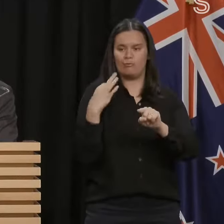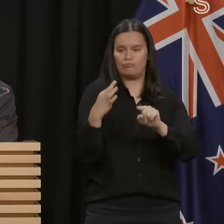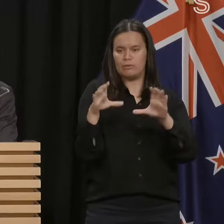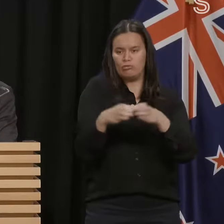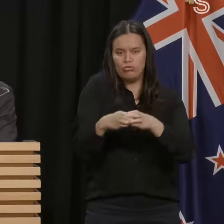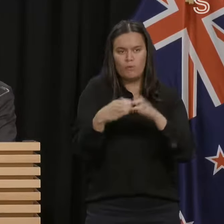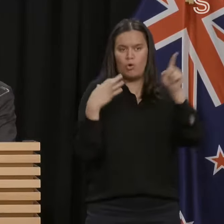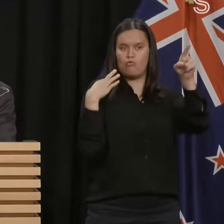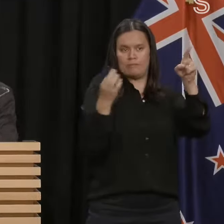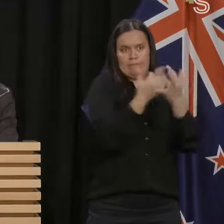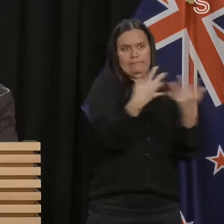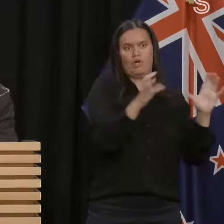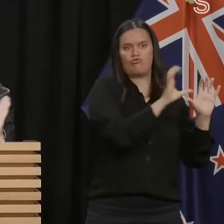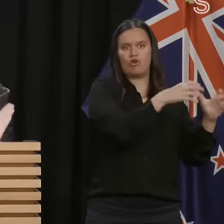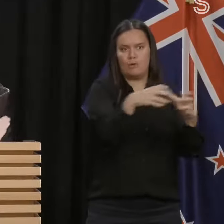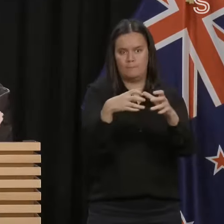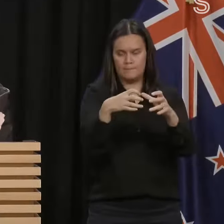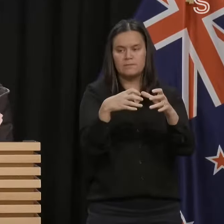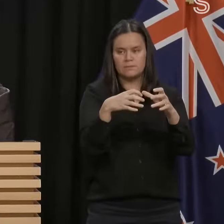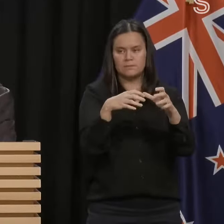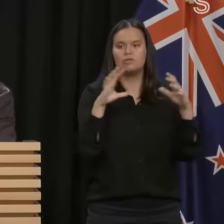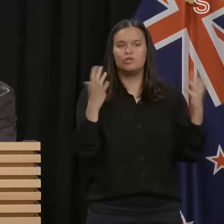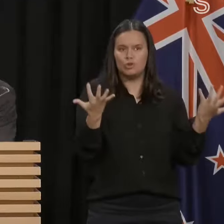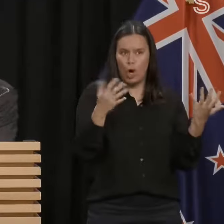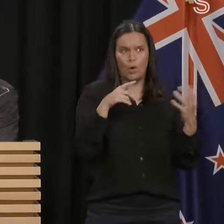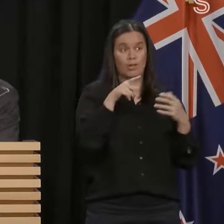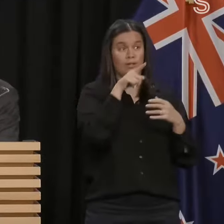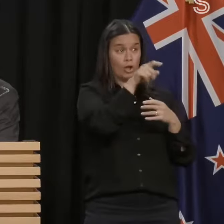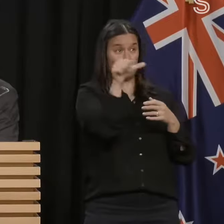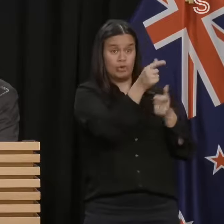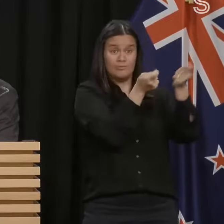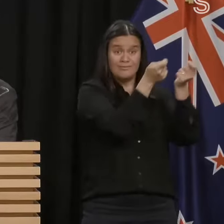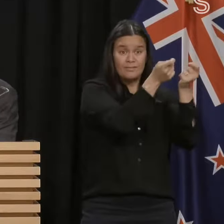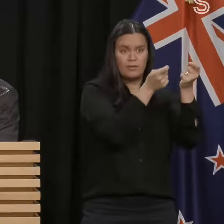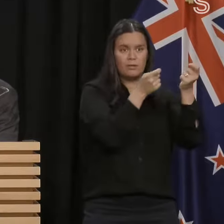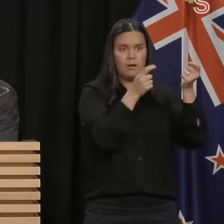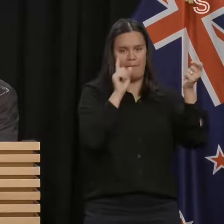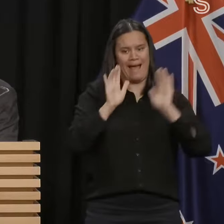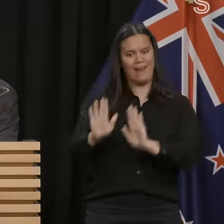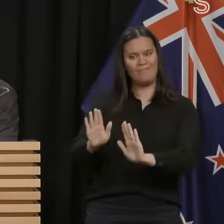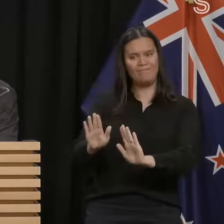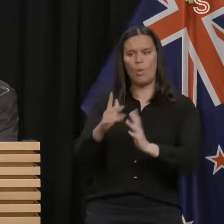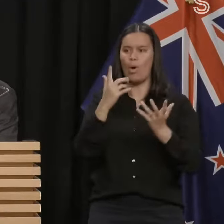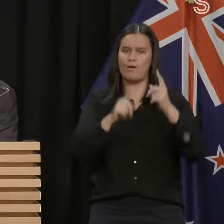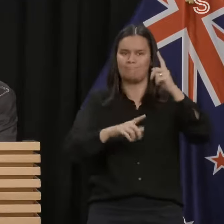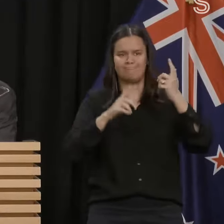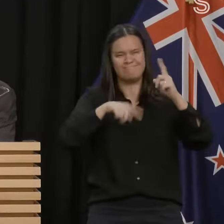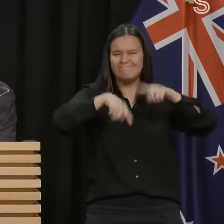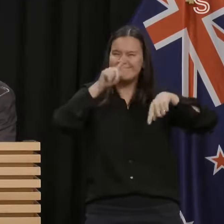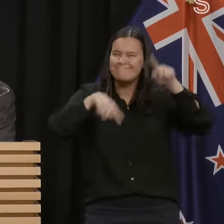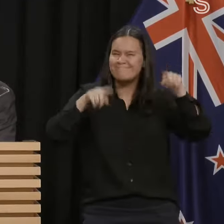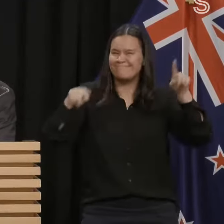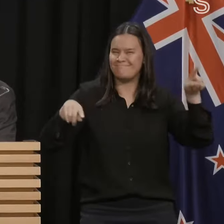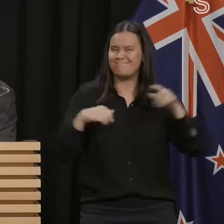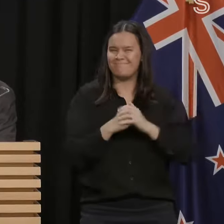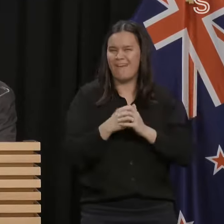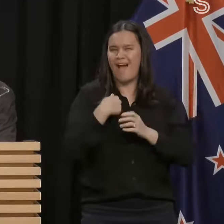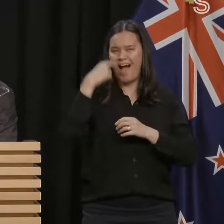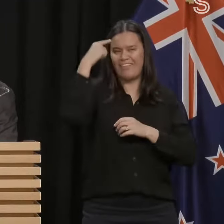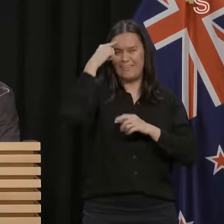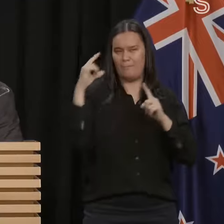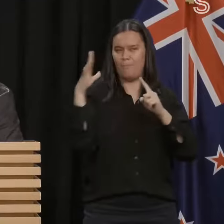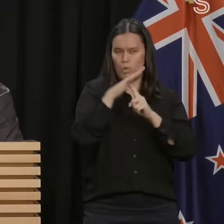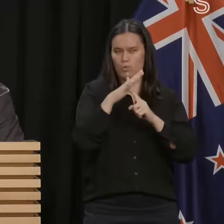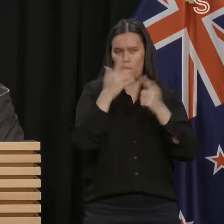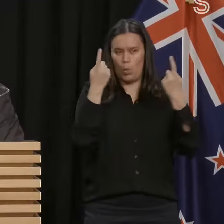of what's deemed to be lobbying that should be regulated versus lobbying that's actually just a healthy part of democracy that shouldn't be, I think that's actually quite